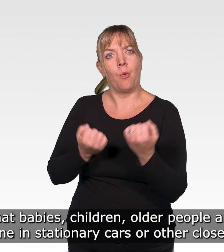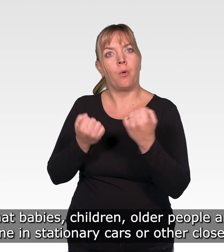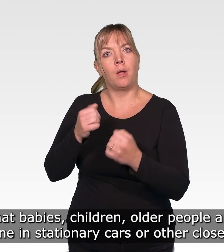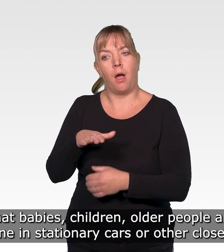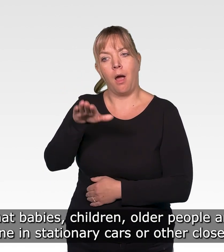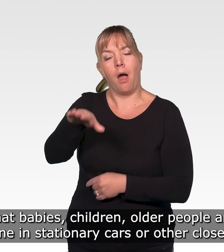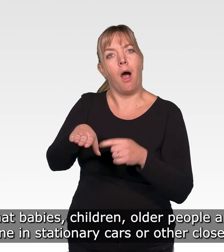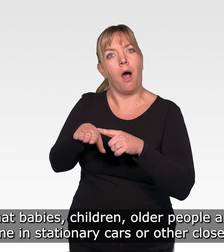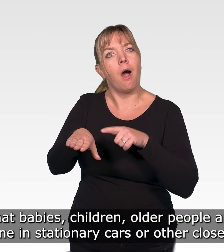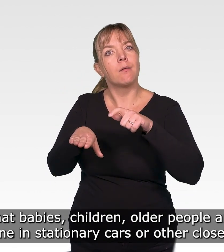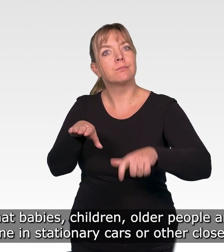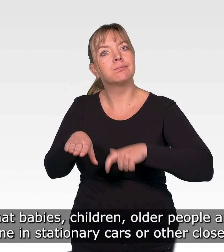spaces.